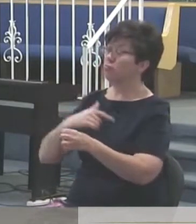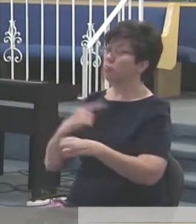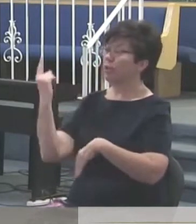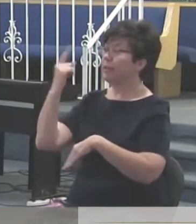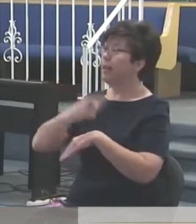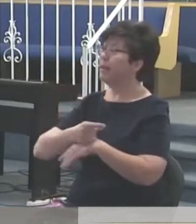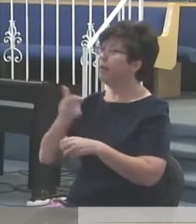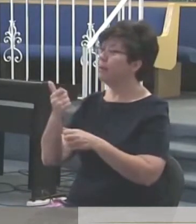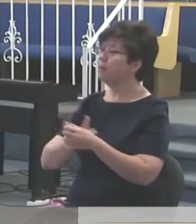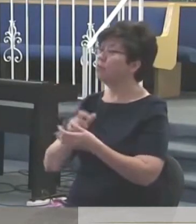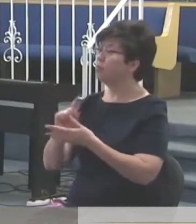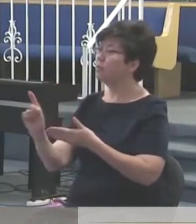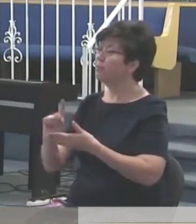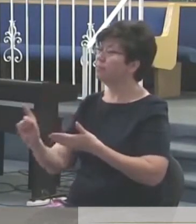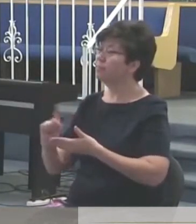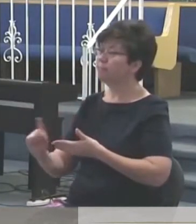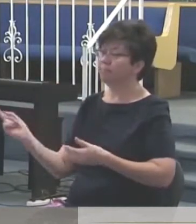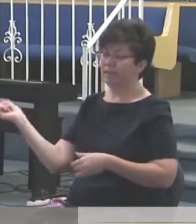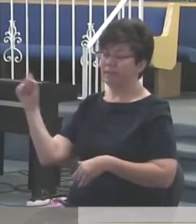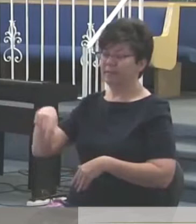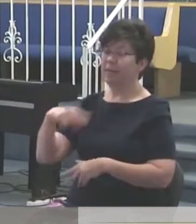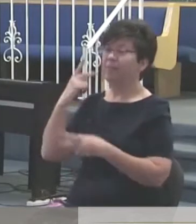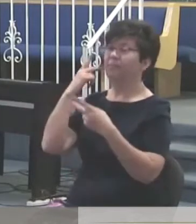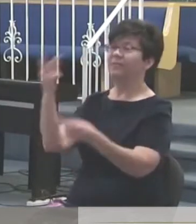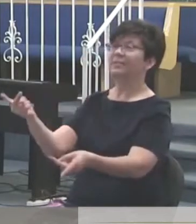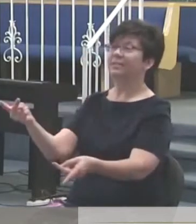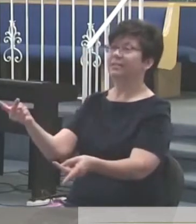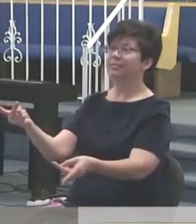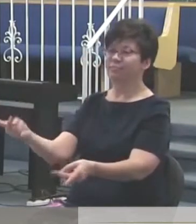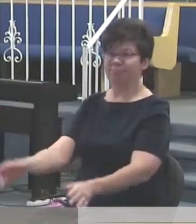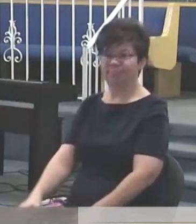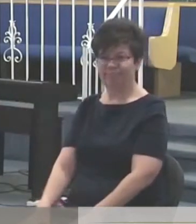week and come visit him.